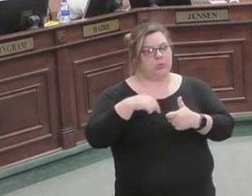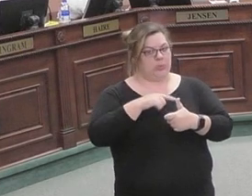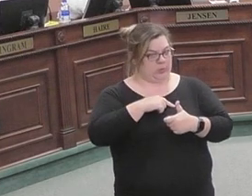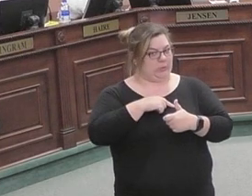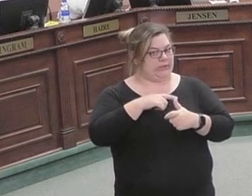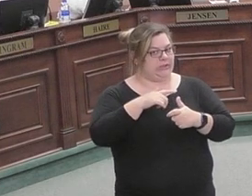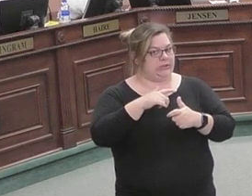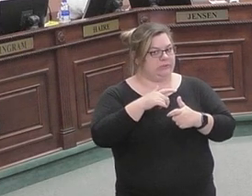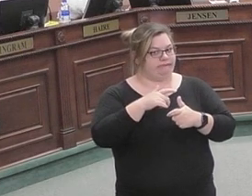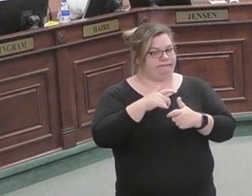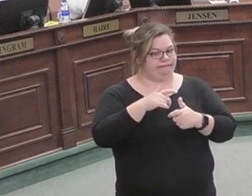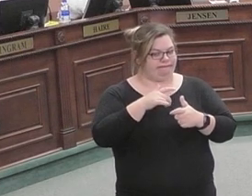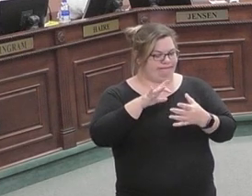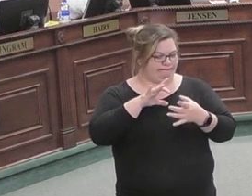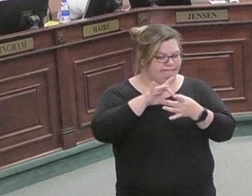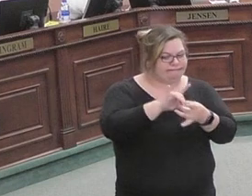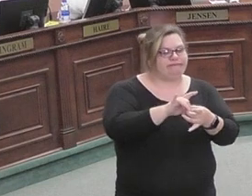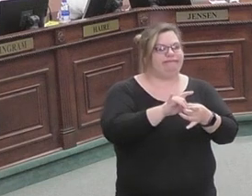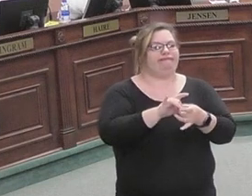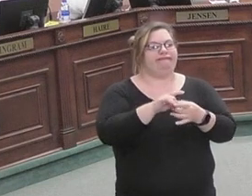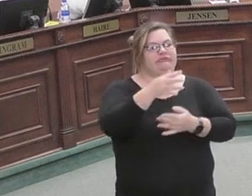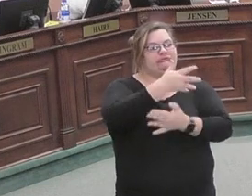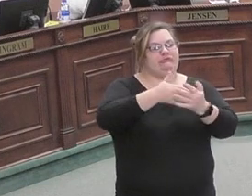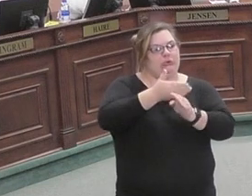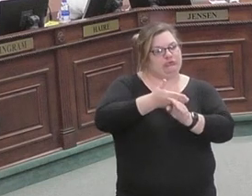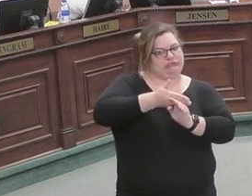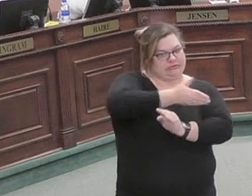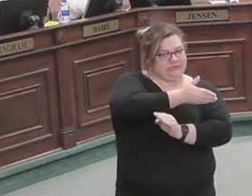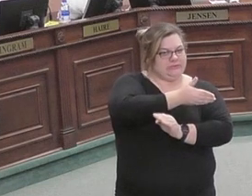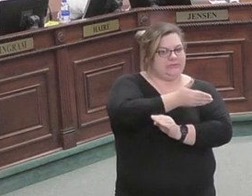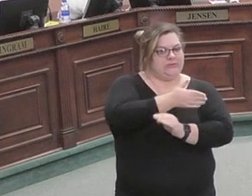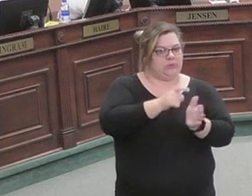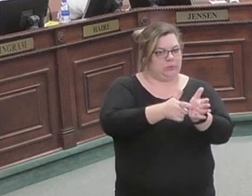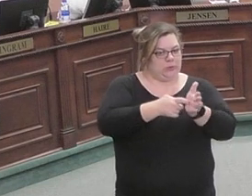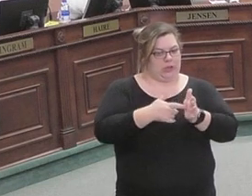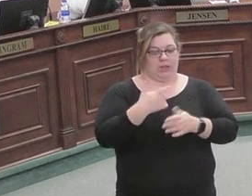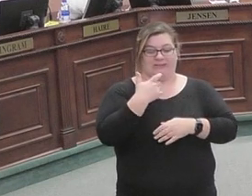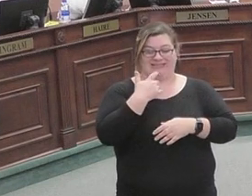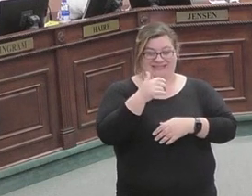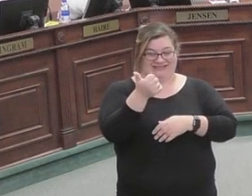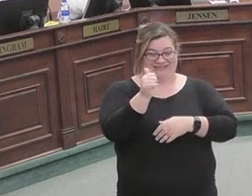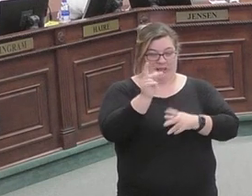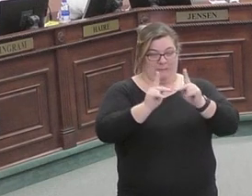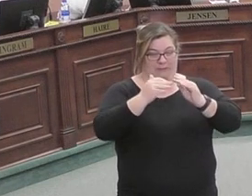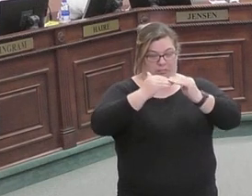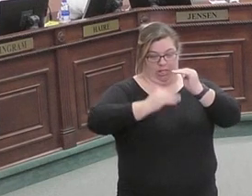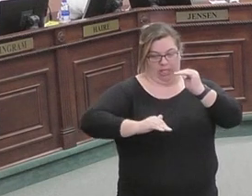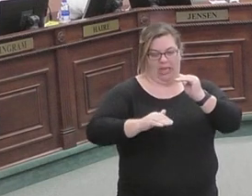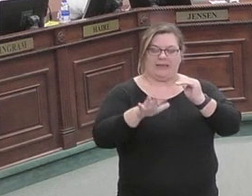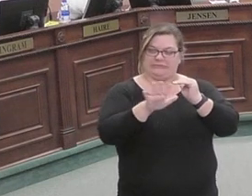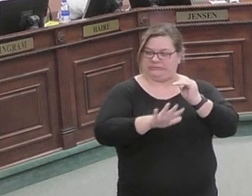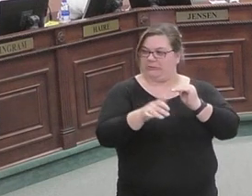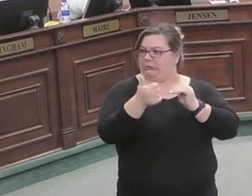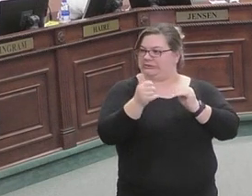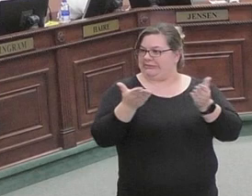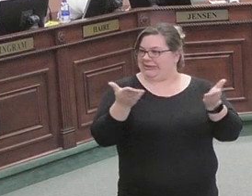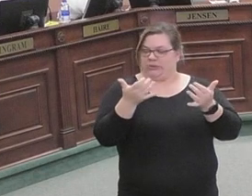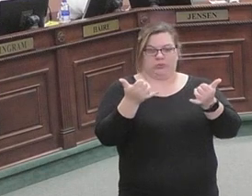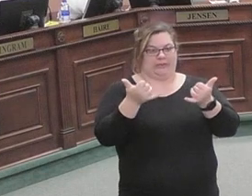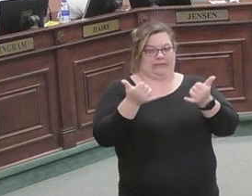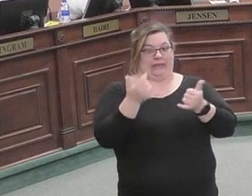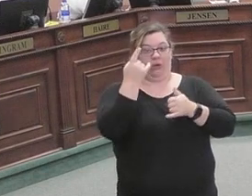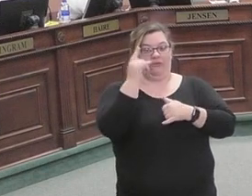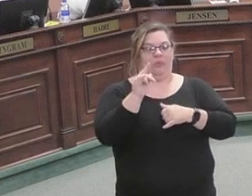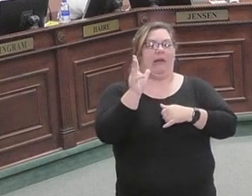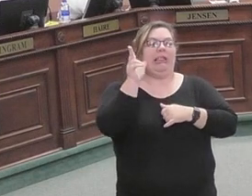distancing requirements here that stipulates 10 or less in this room, which is what about we've got right now. For our listening audience, we only